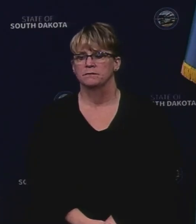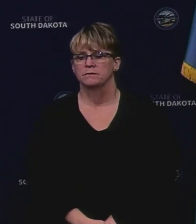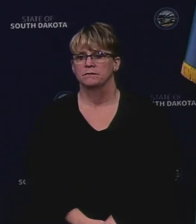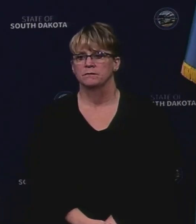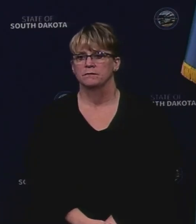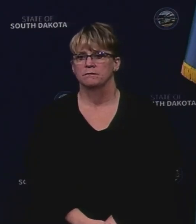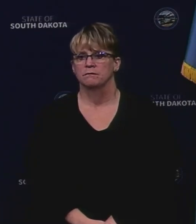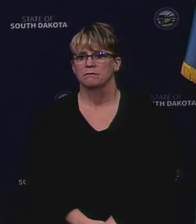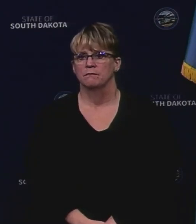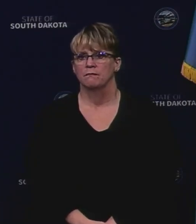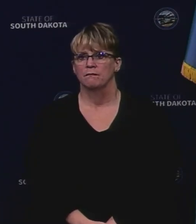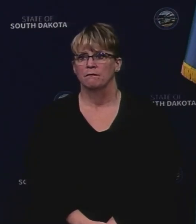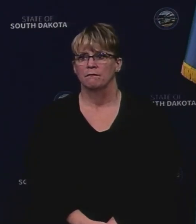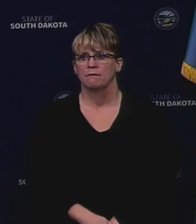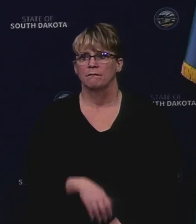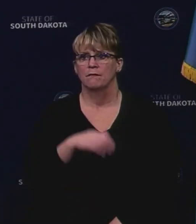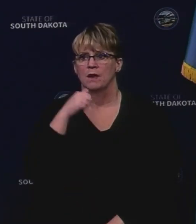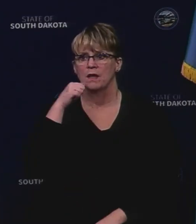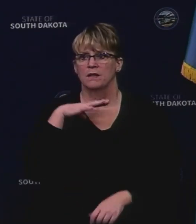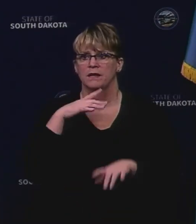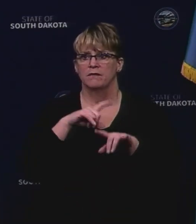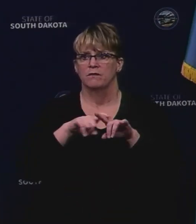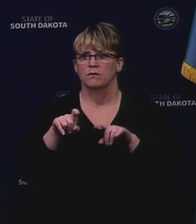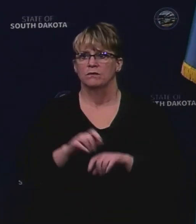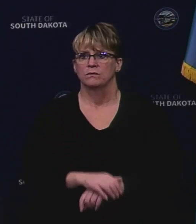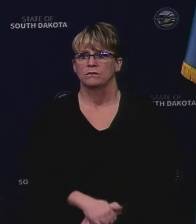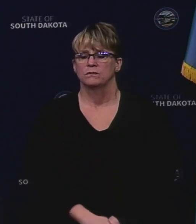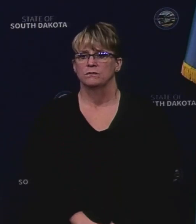Shannon Marvel, Farm News Service. Yes, go ahead.